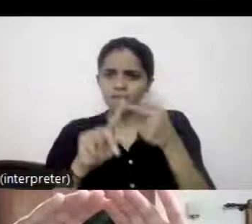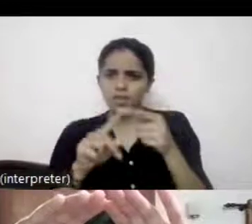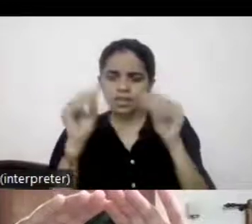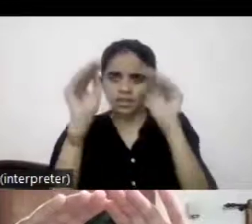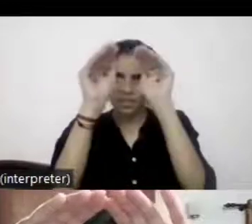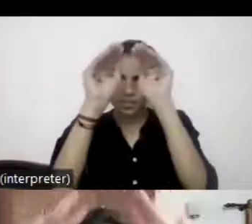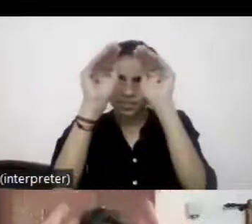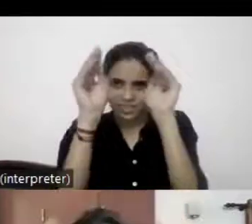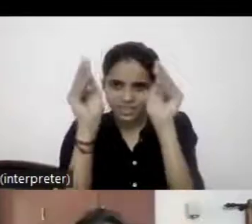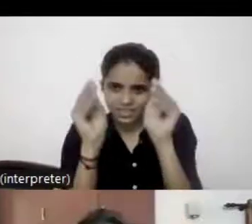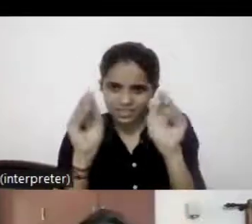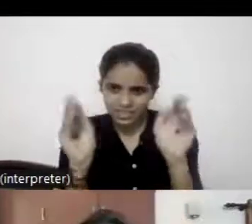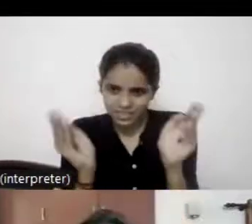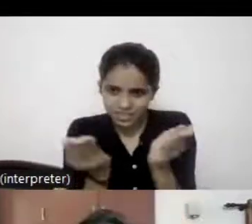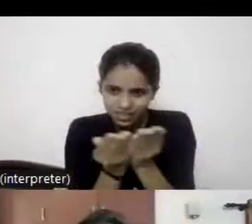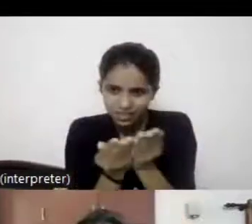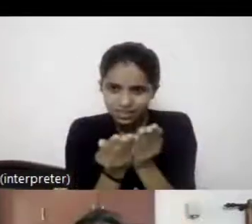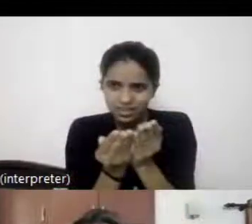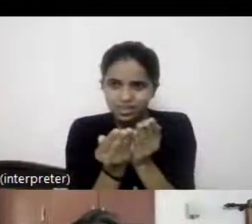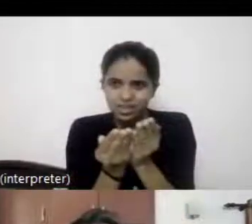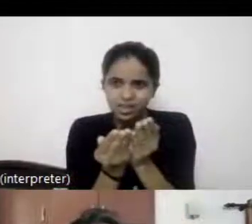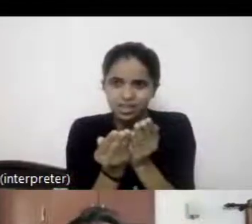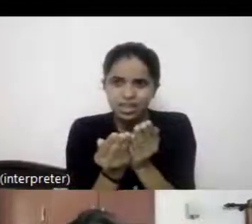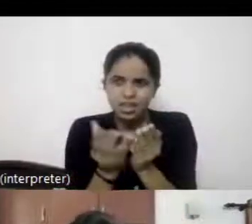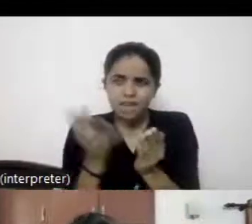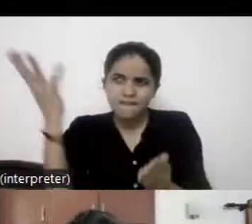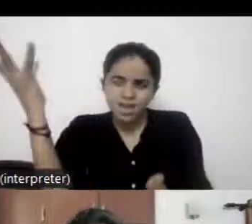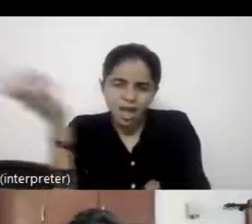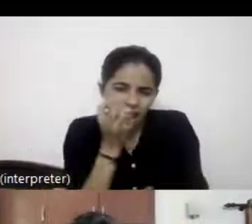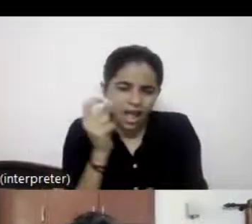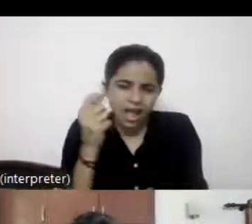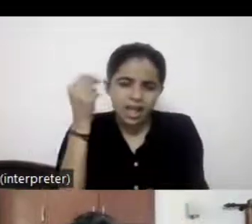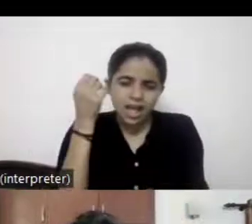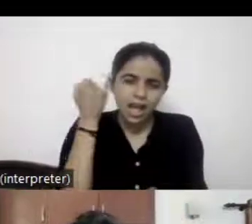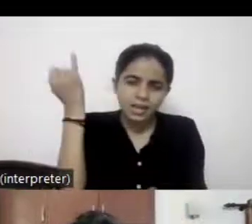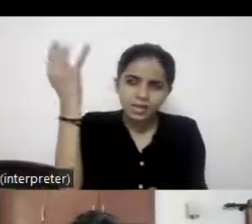and he borrows this idea of an average man.